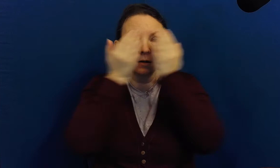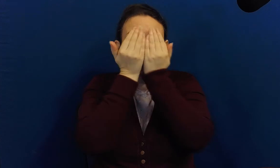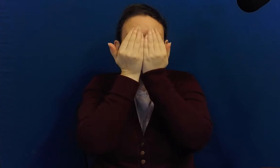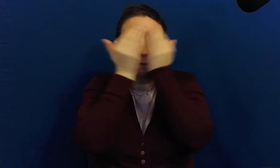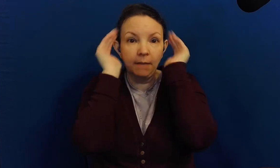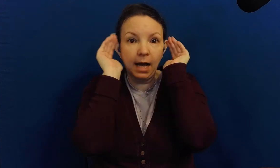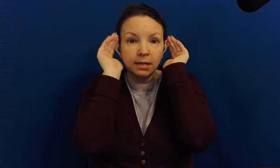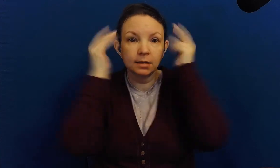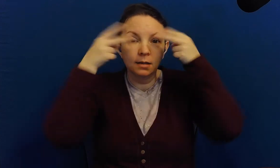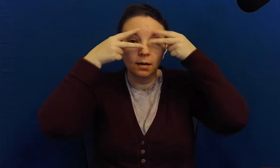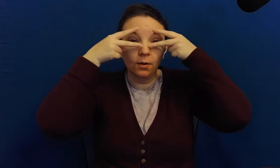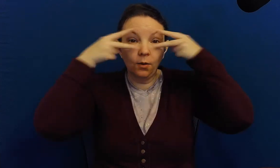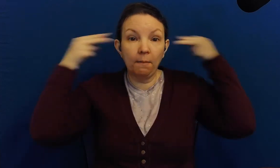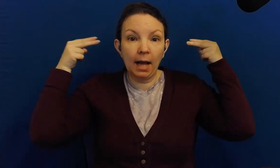have mask or mask.